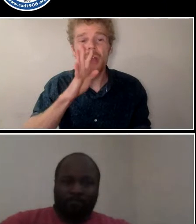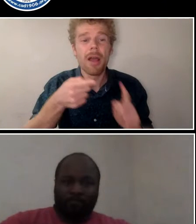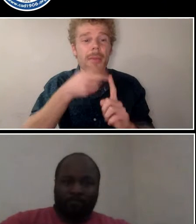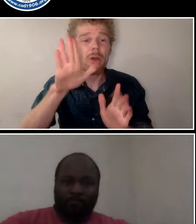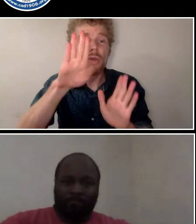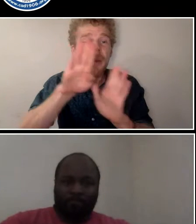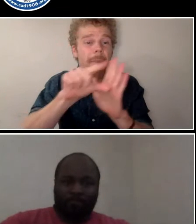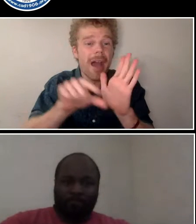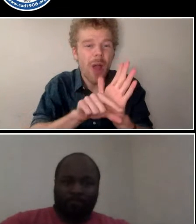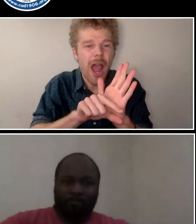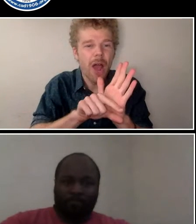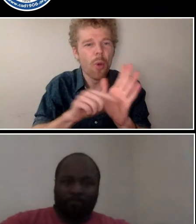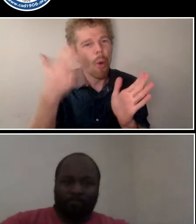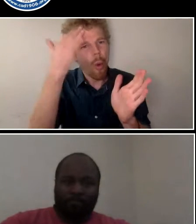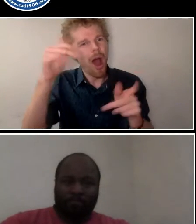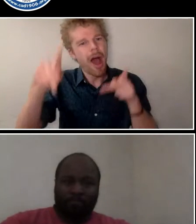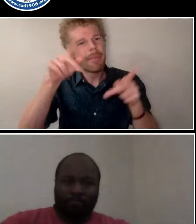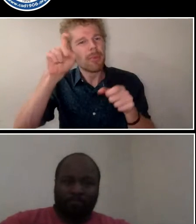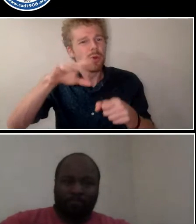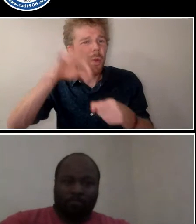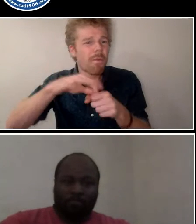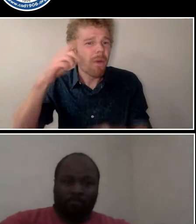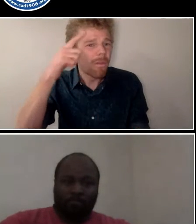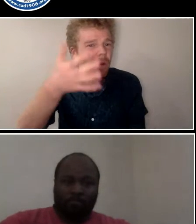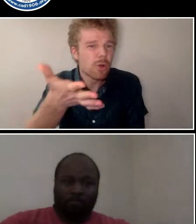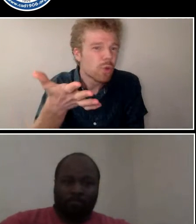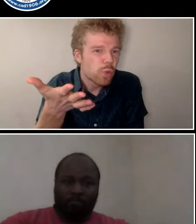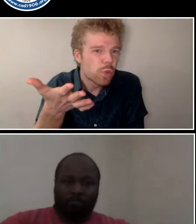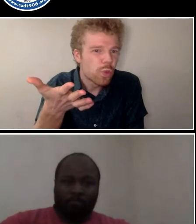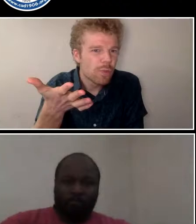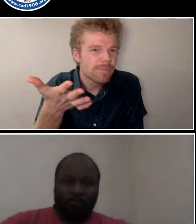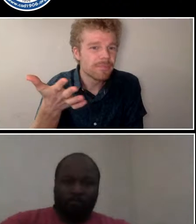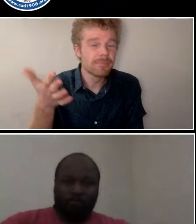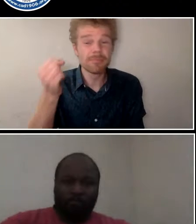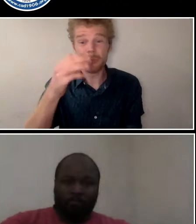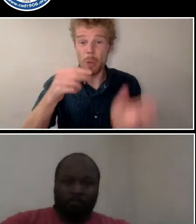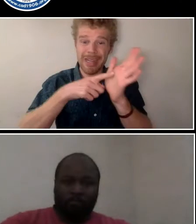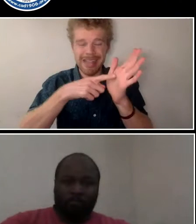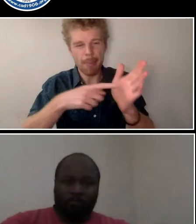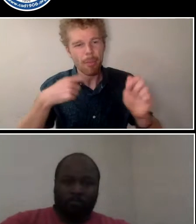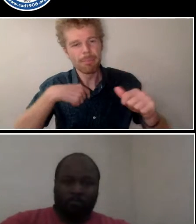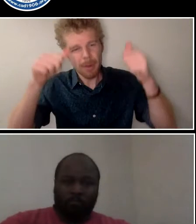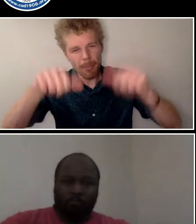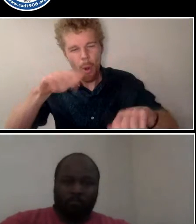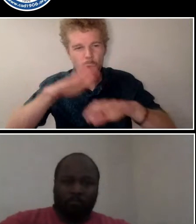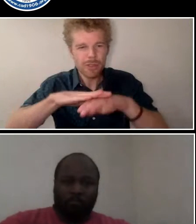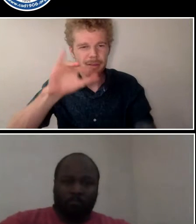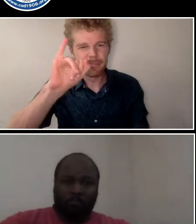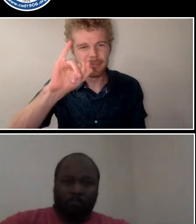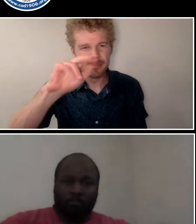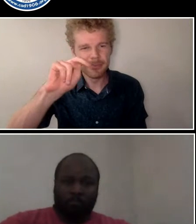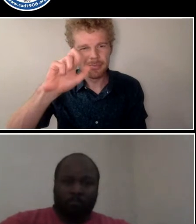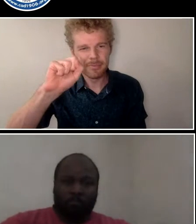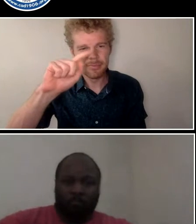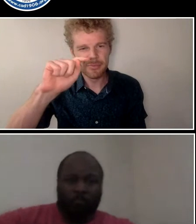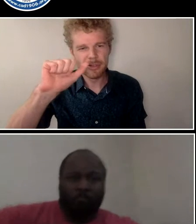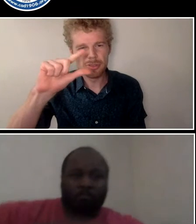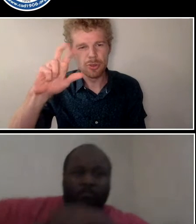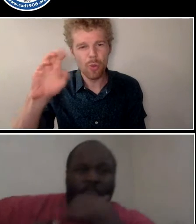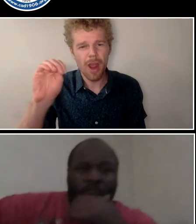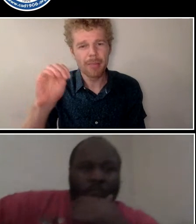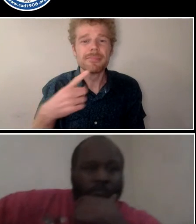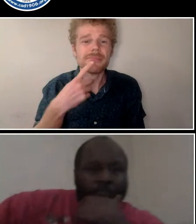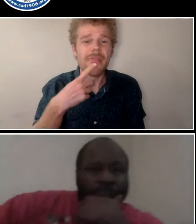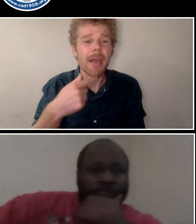Another way to get donations is to tell people about your history, to tell them about your background and why they should vote for